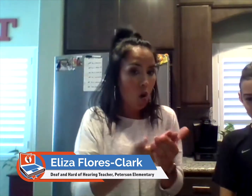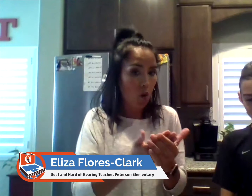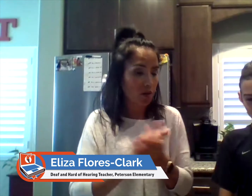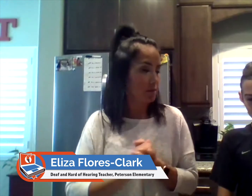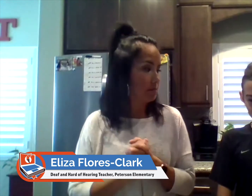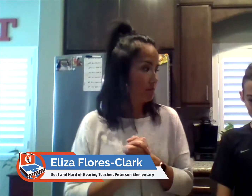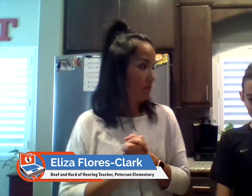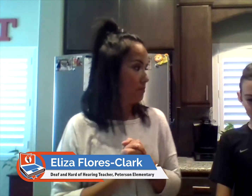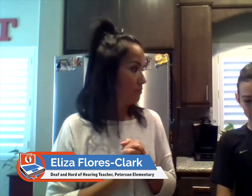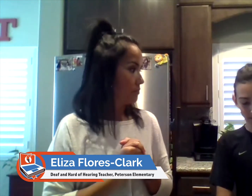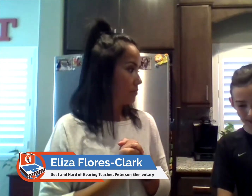whole?